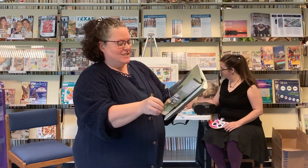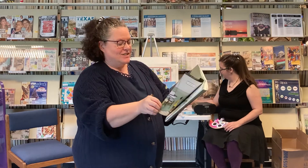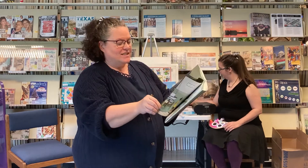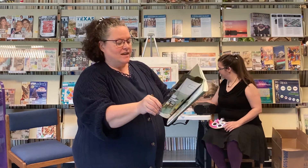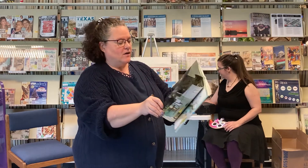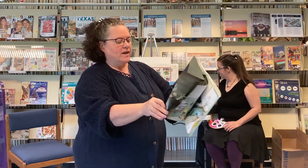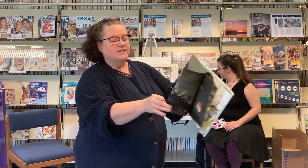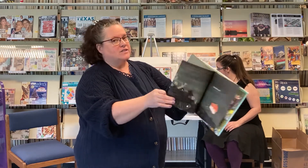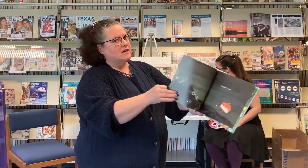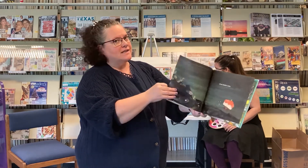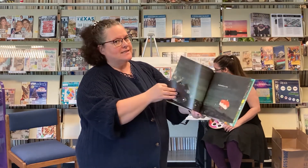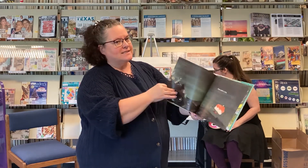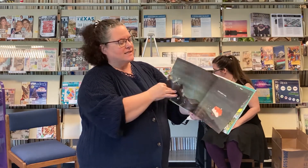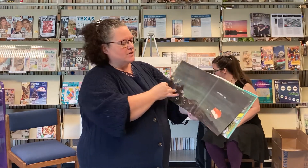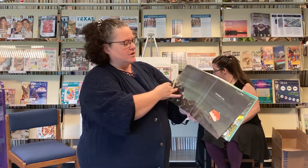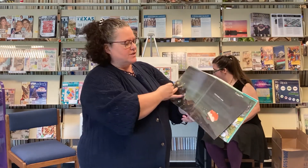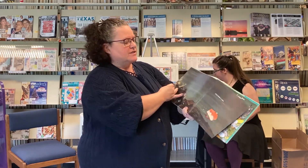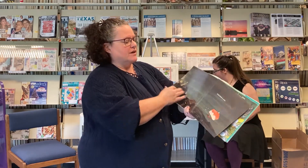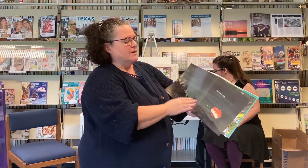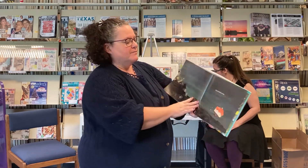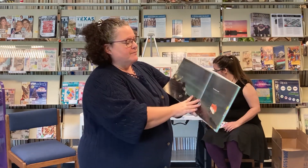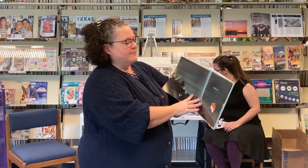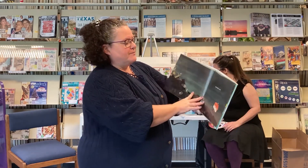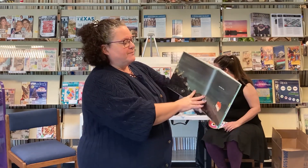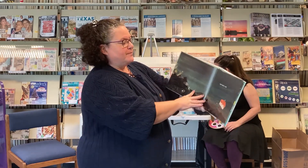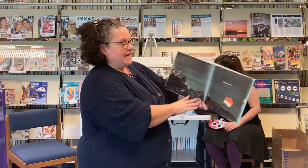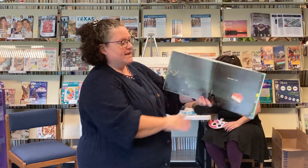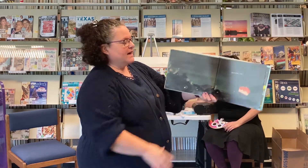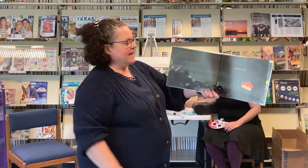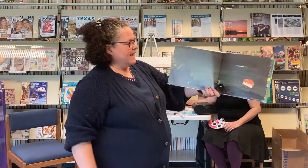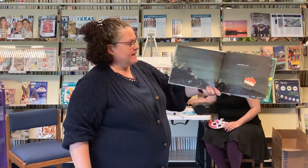She's like, okay, she's not gonna let this get to her. She's gonna bake a cake.